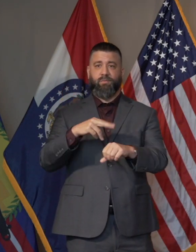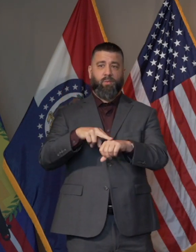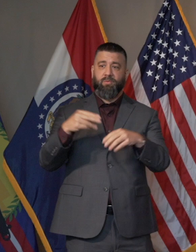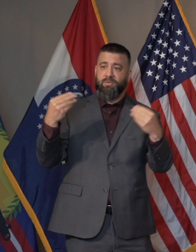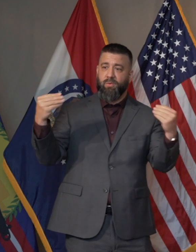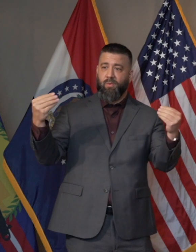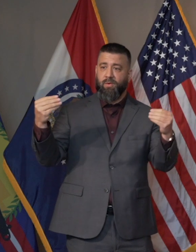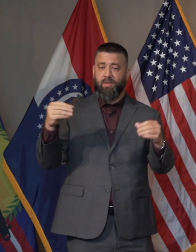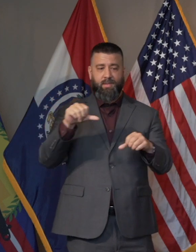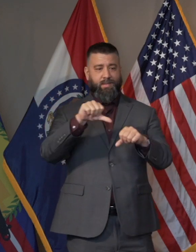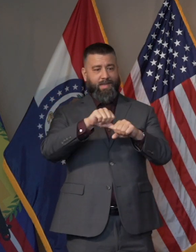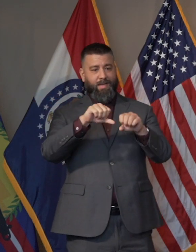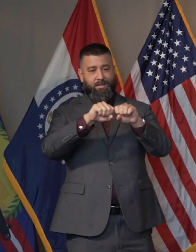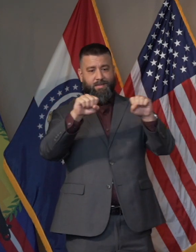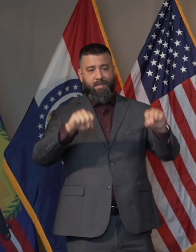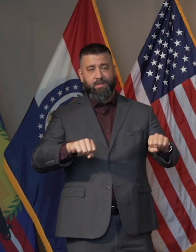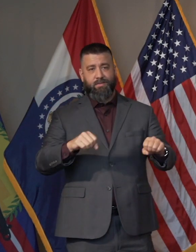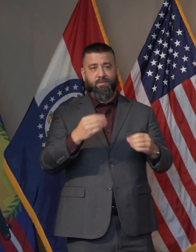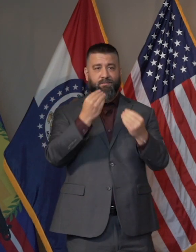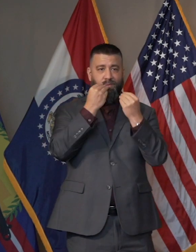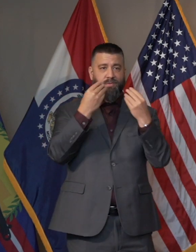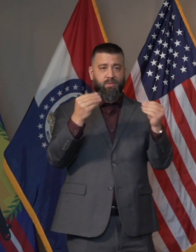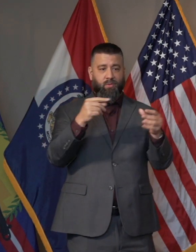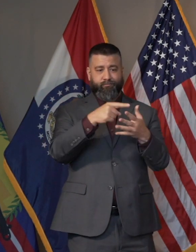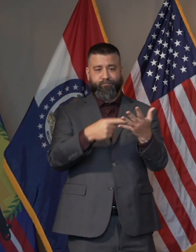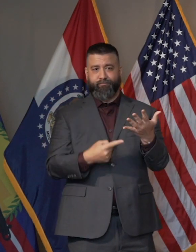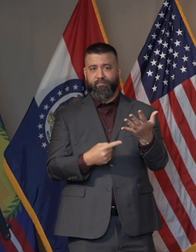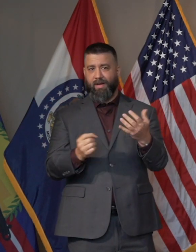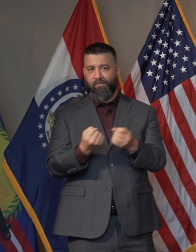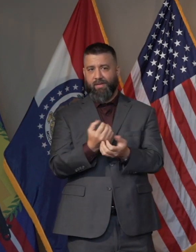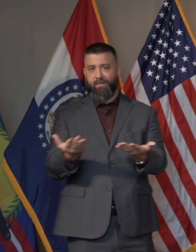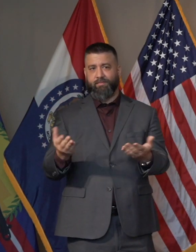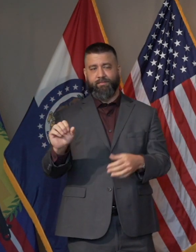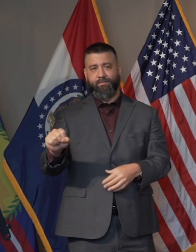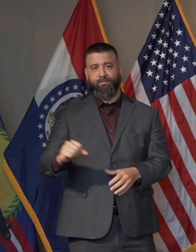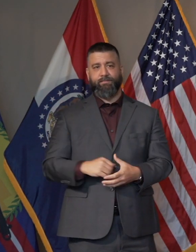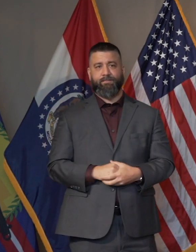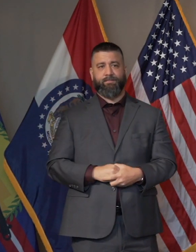gas stations, grocery stores, and those sort of things. Okay.